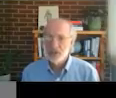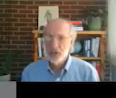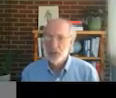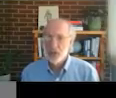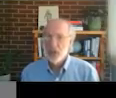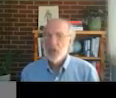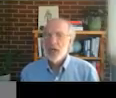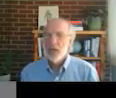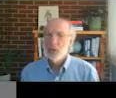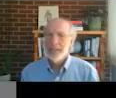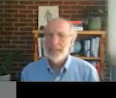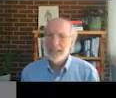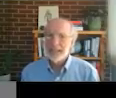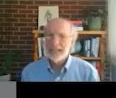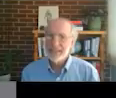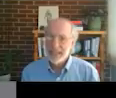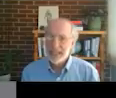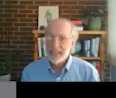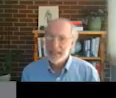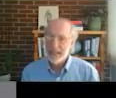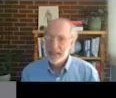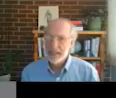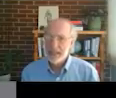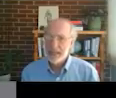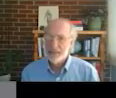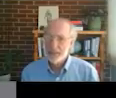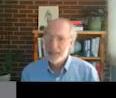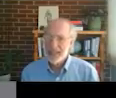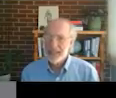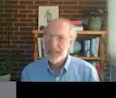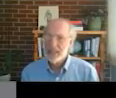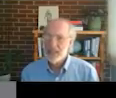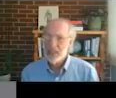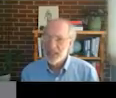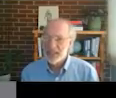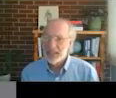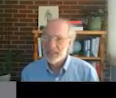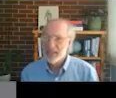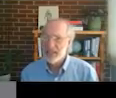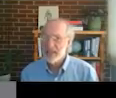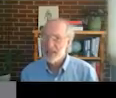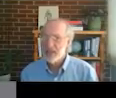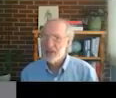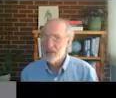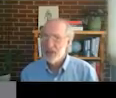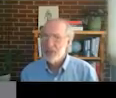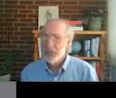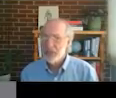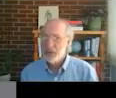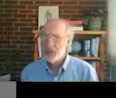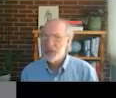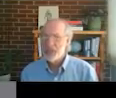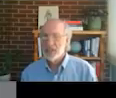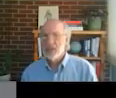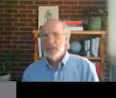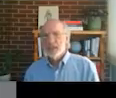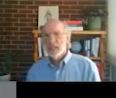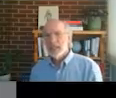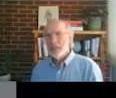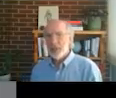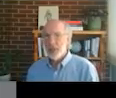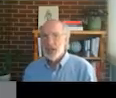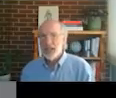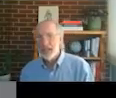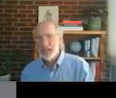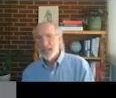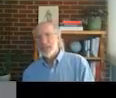do so. With that said, it is not necessary to be a full speaker.